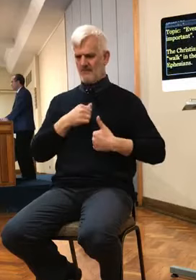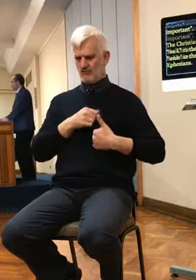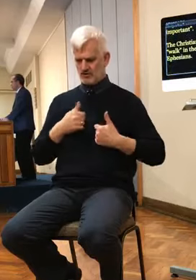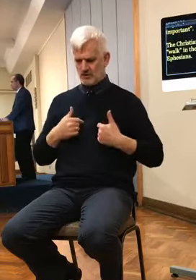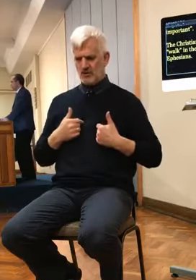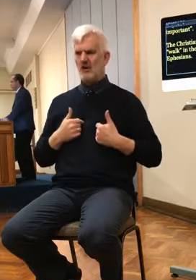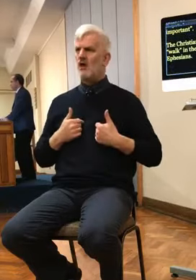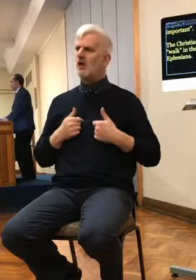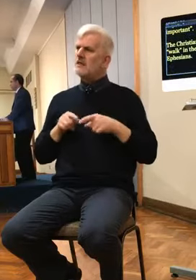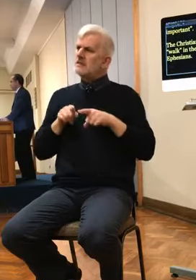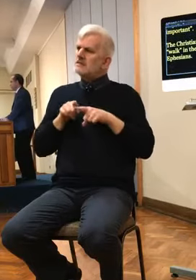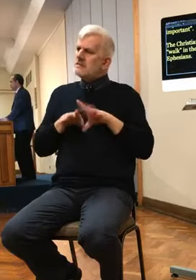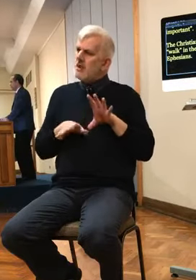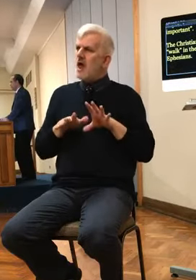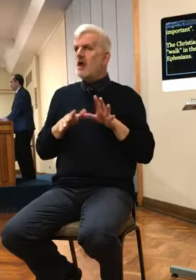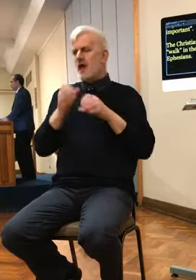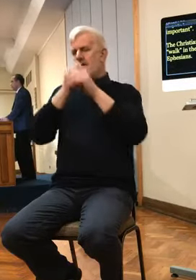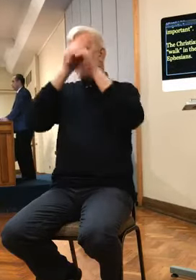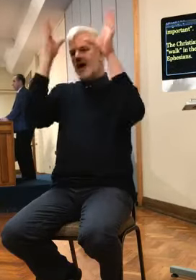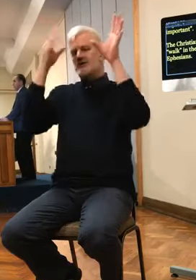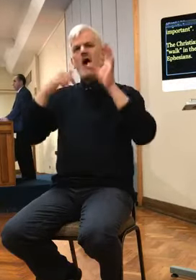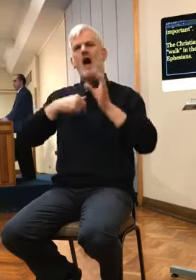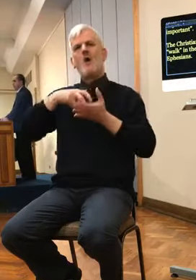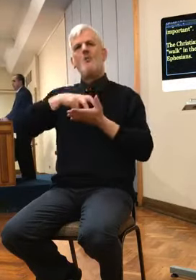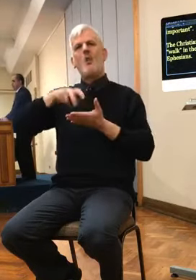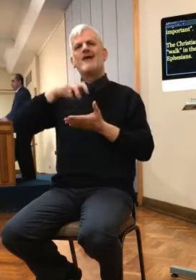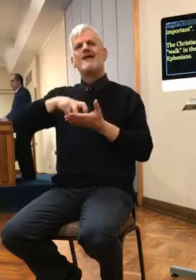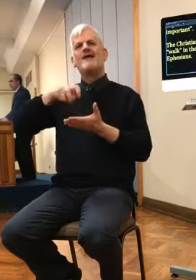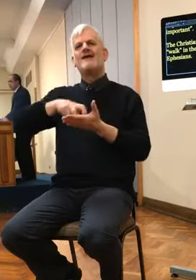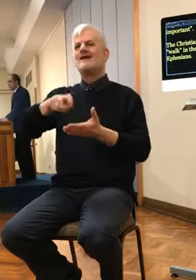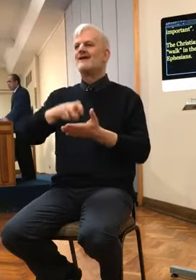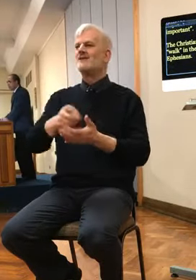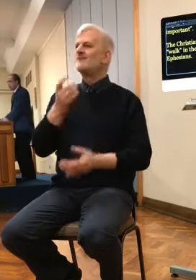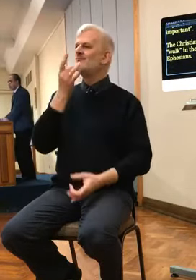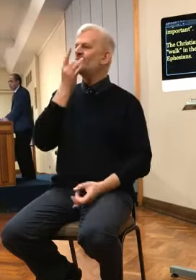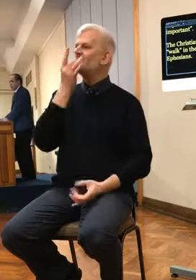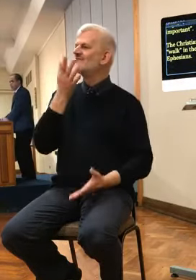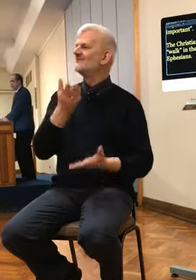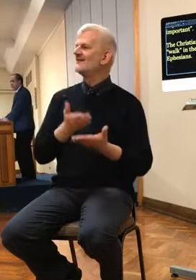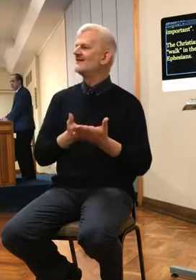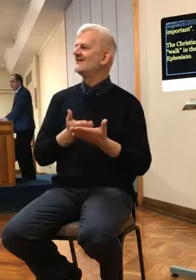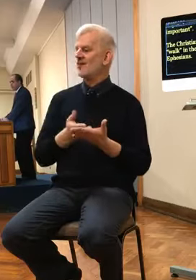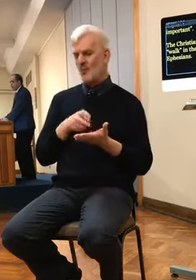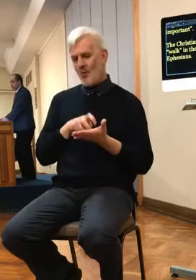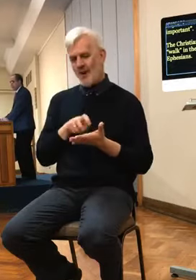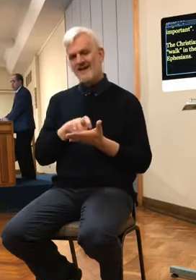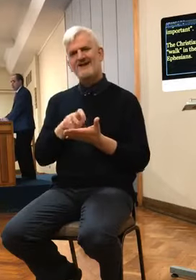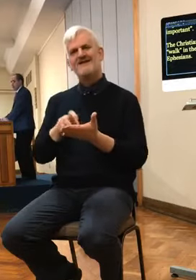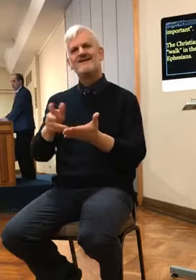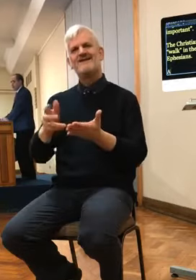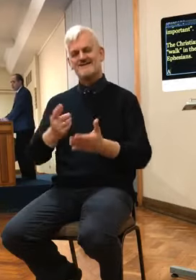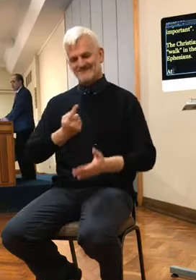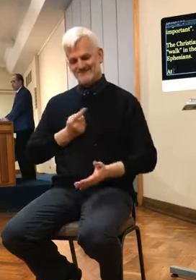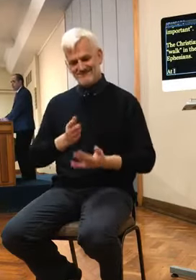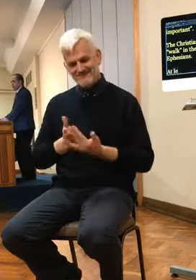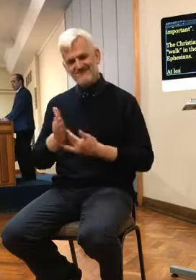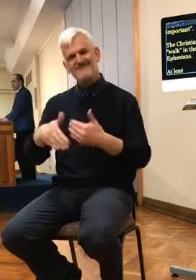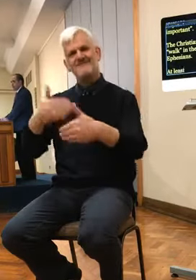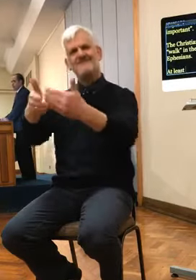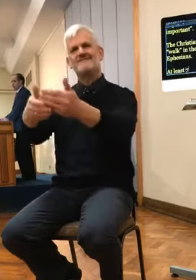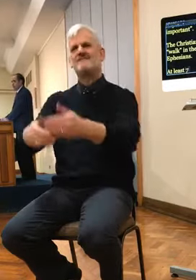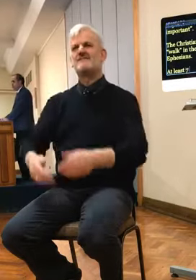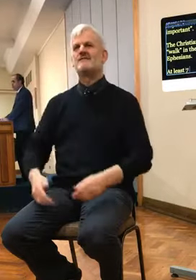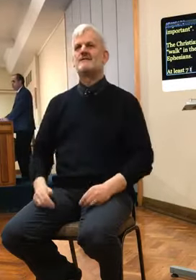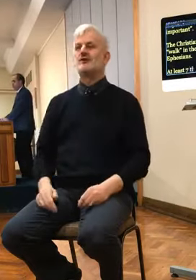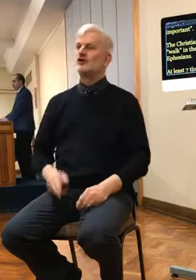a beautiful metaphor. And at least seven times in Ephesians, you find that